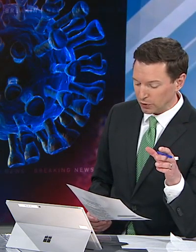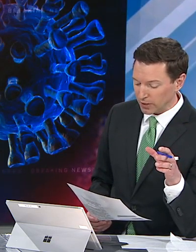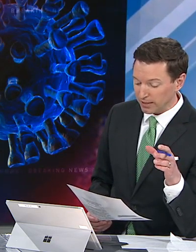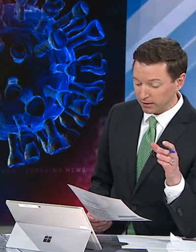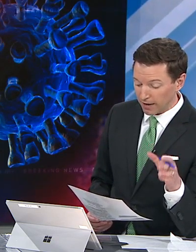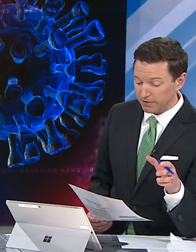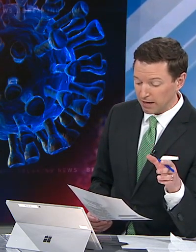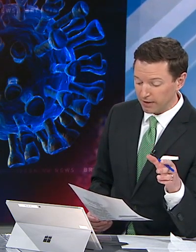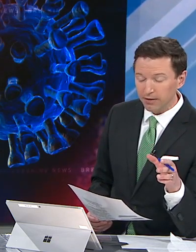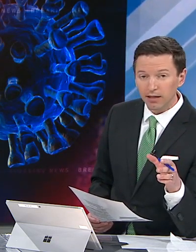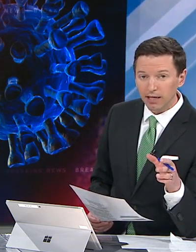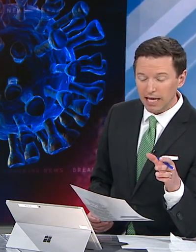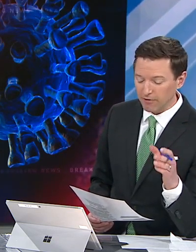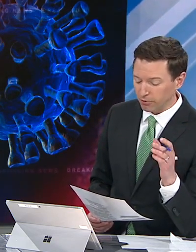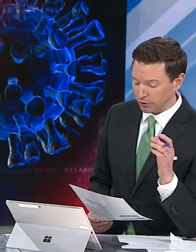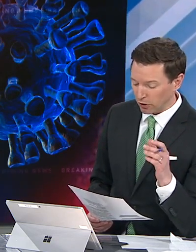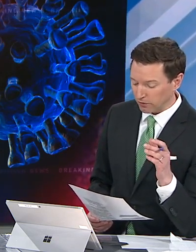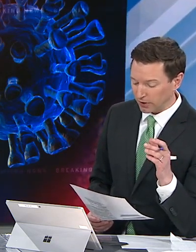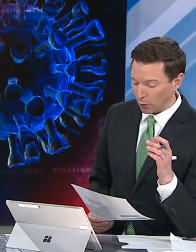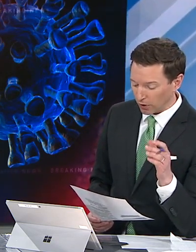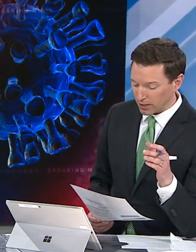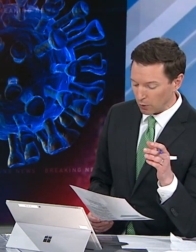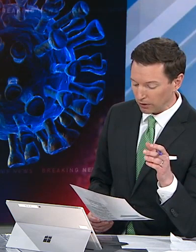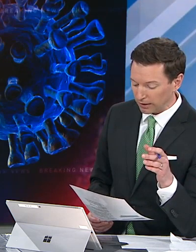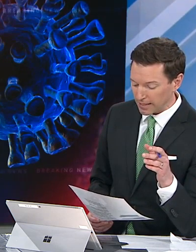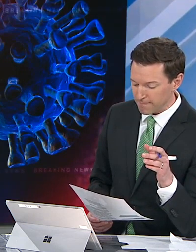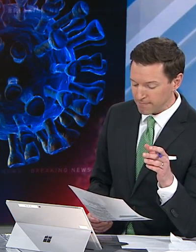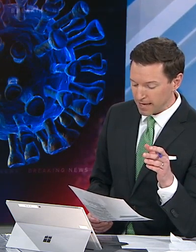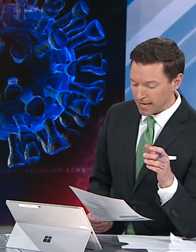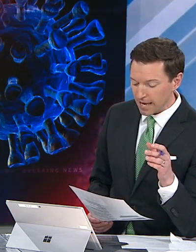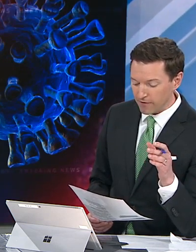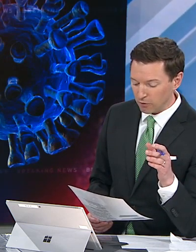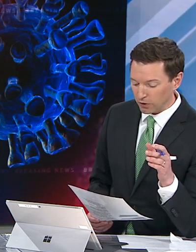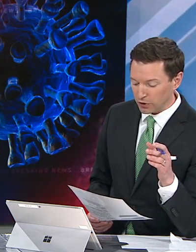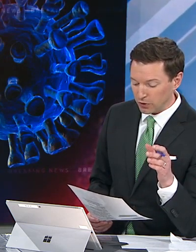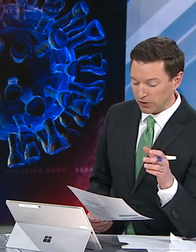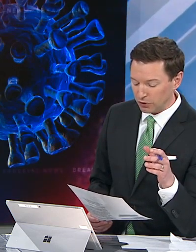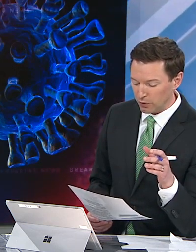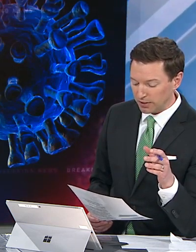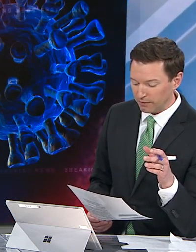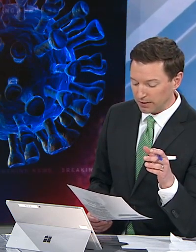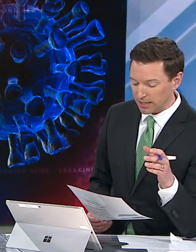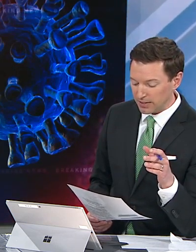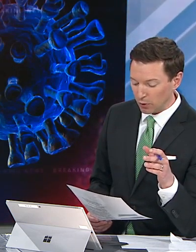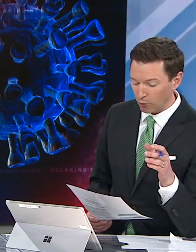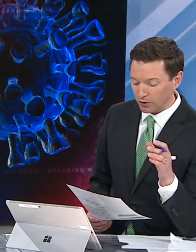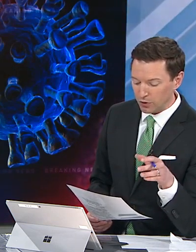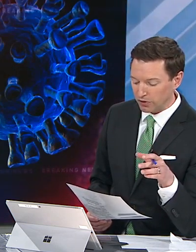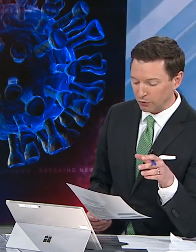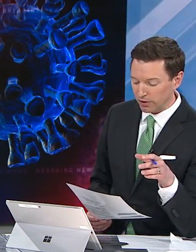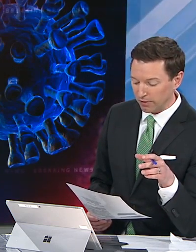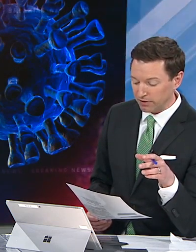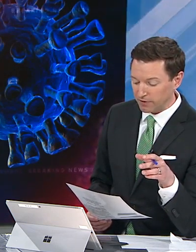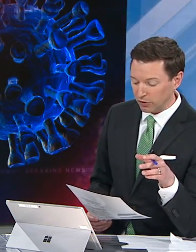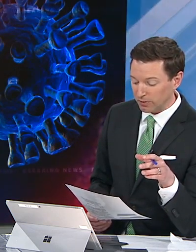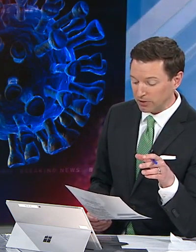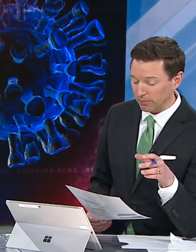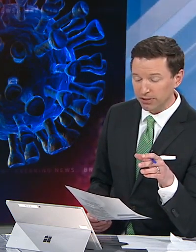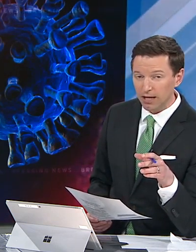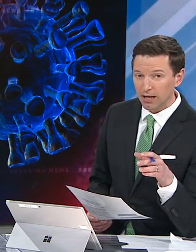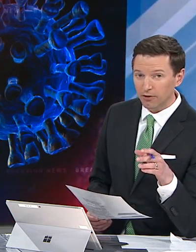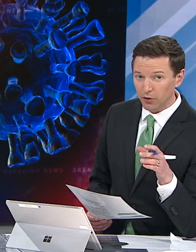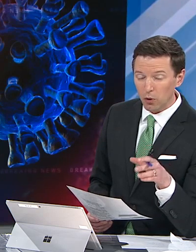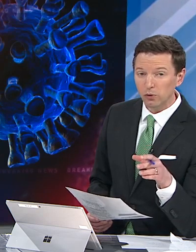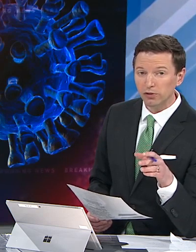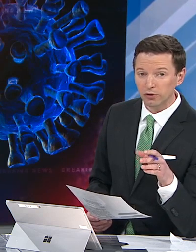the surgery is life-saving, if it preserves an organ or a limb, if it reduces the risk of disease or reduces the risk of severe